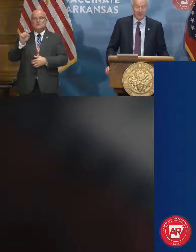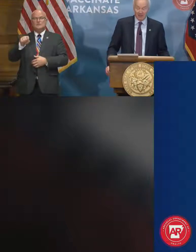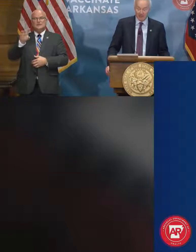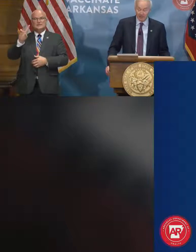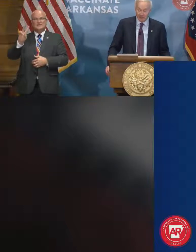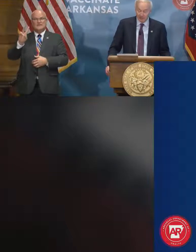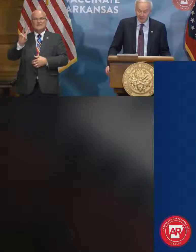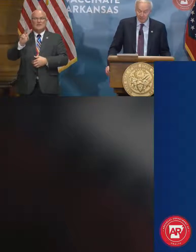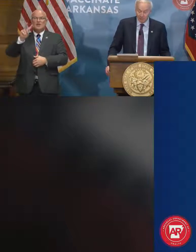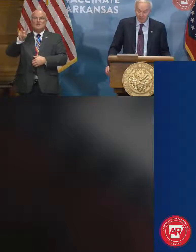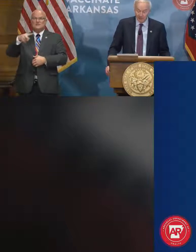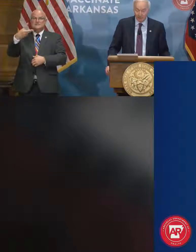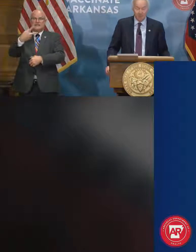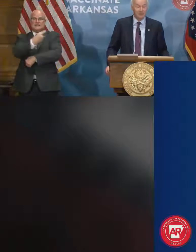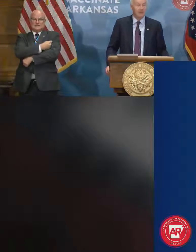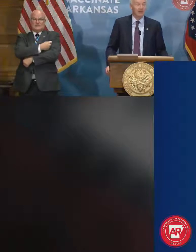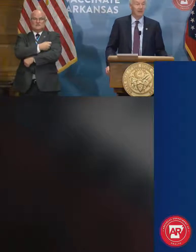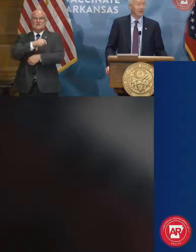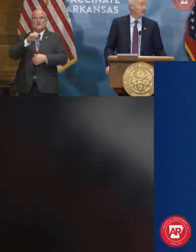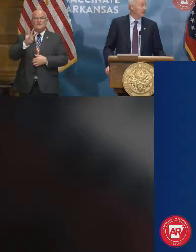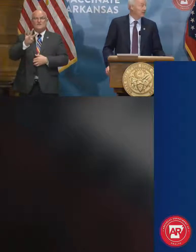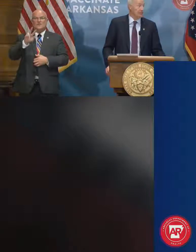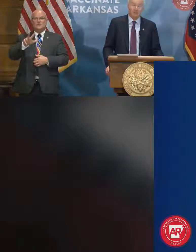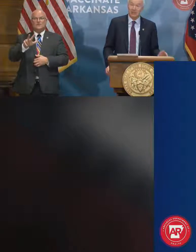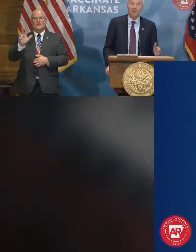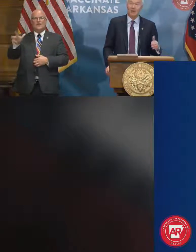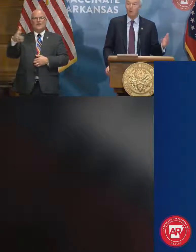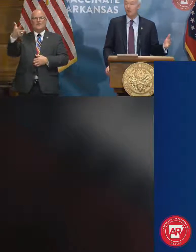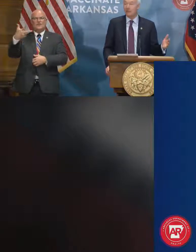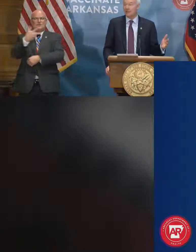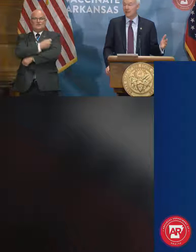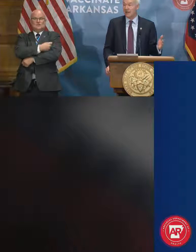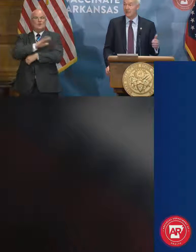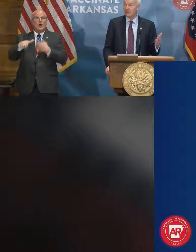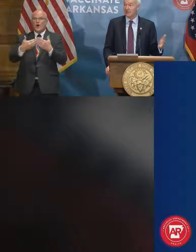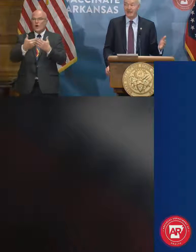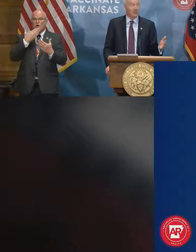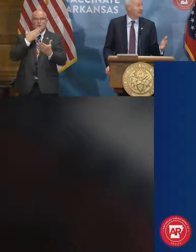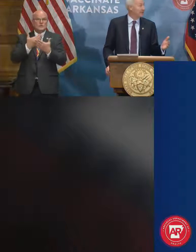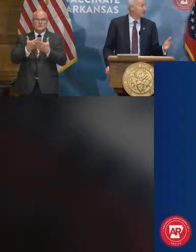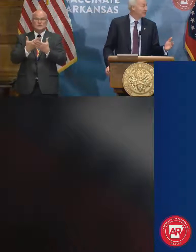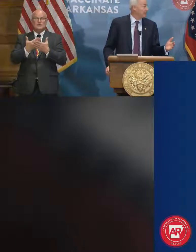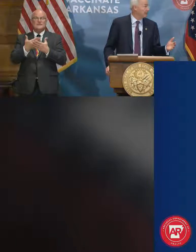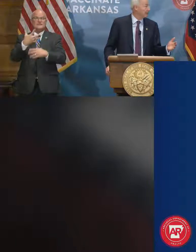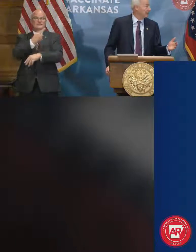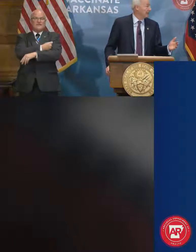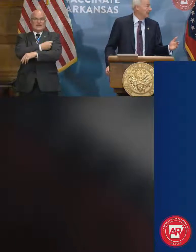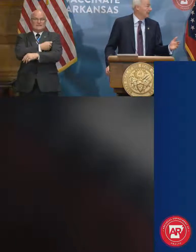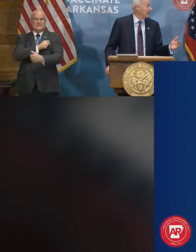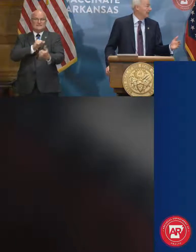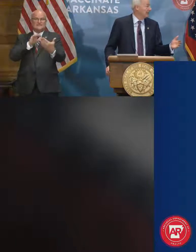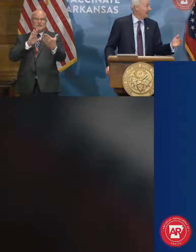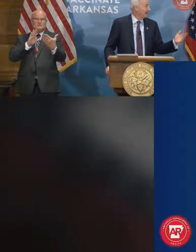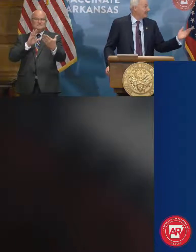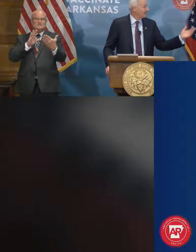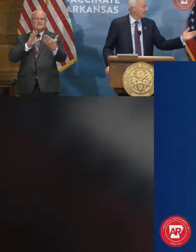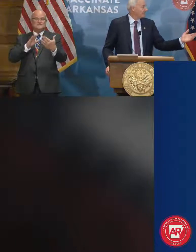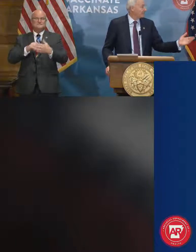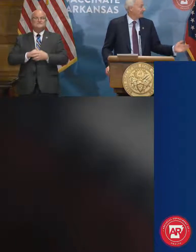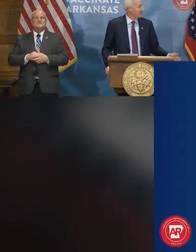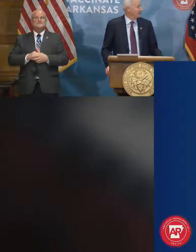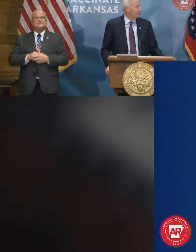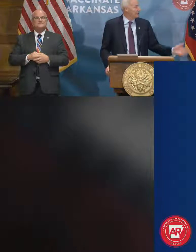20.7% are second doses and 43% are third doses. All good signs on the vaccination front.